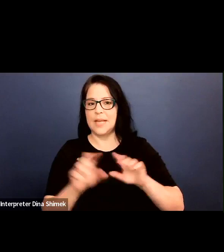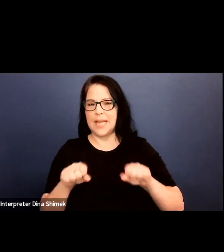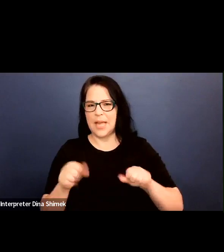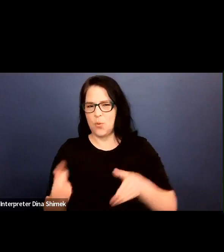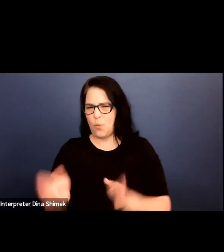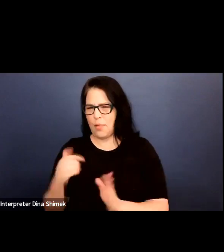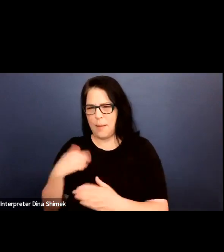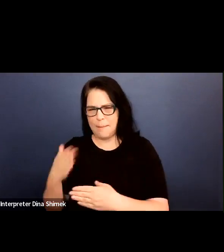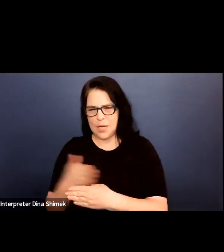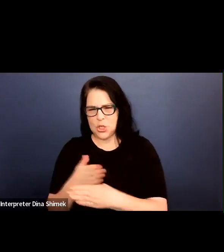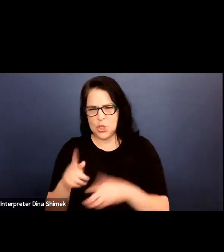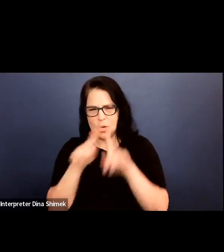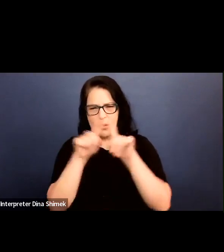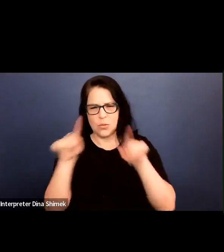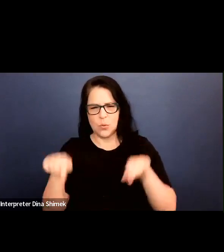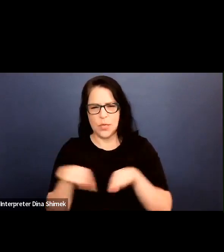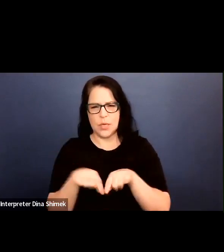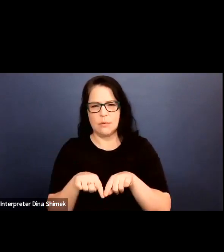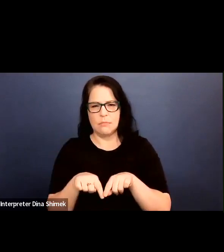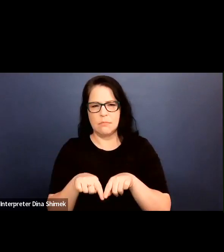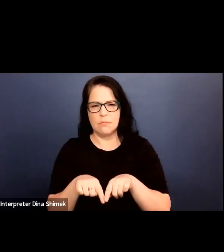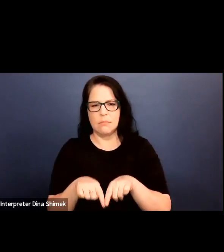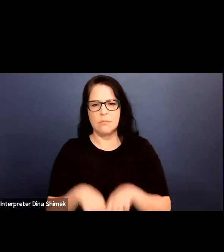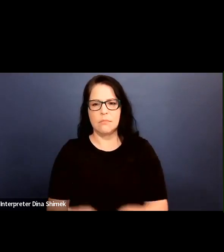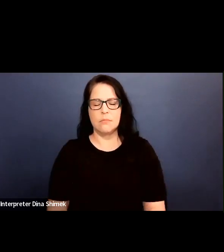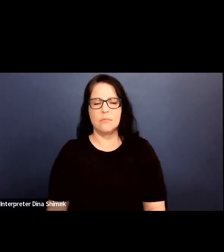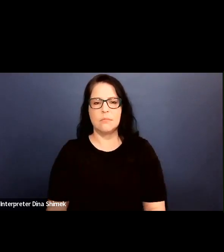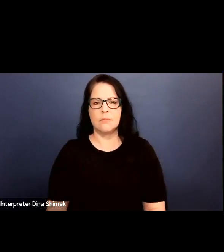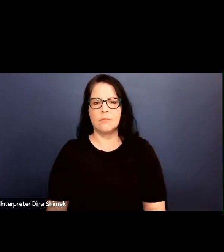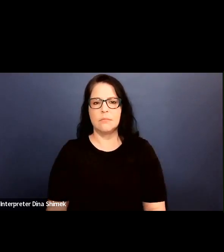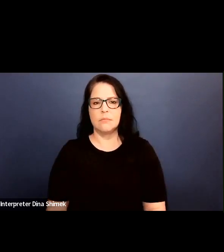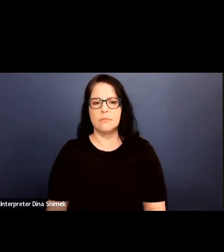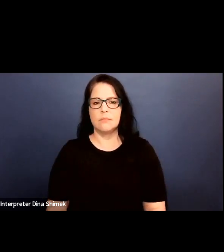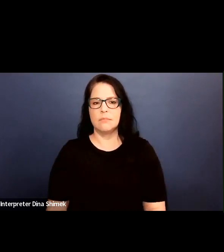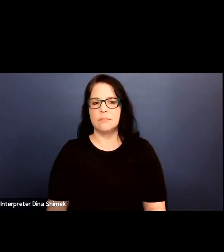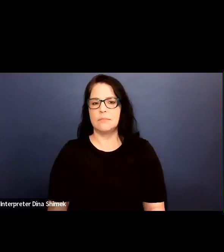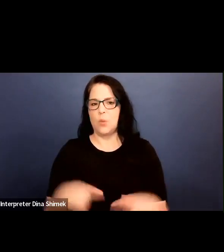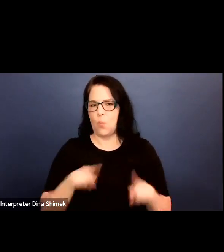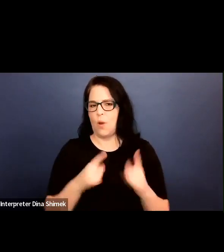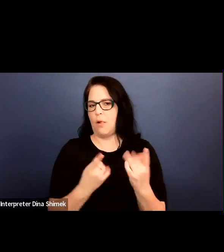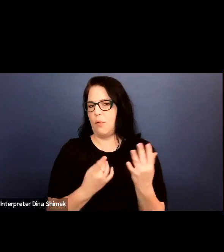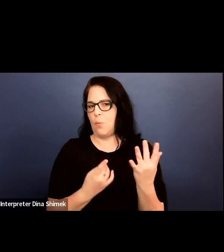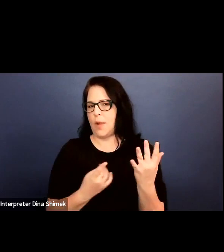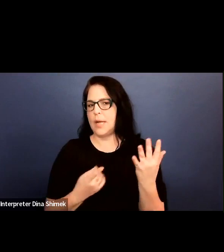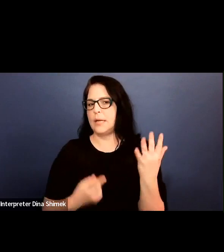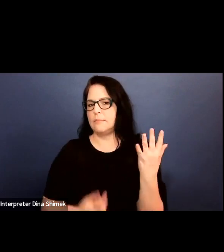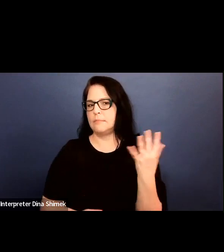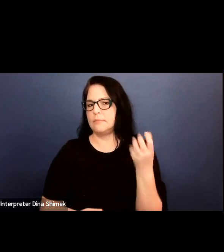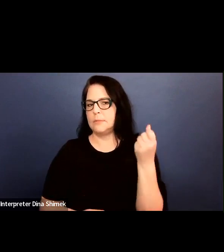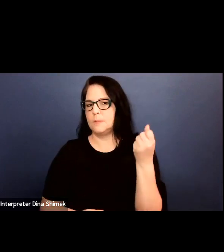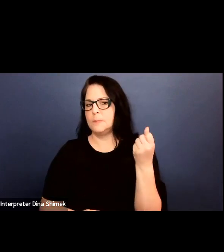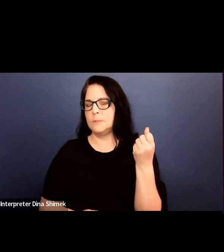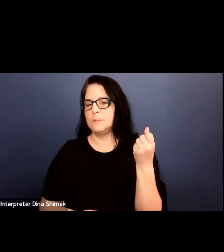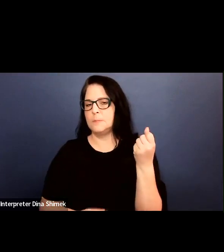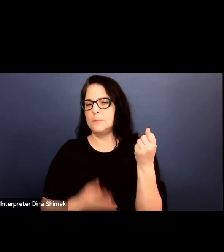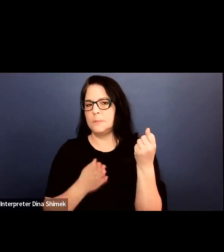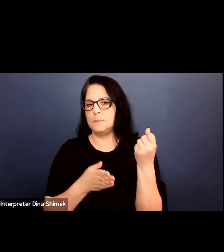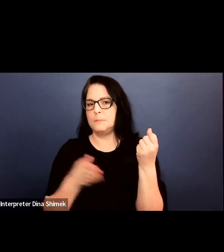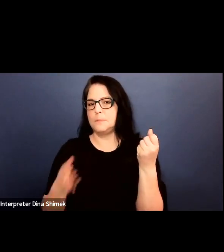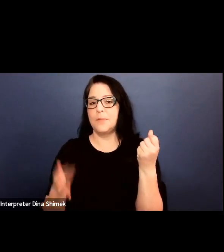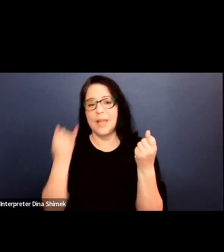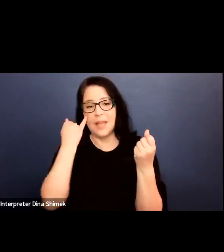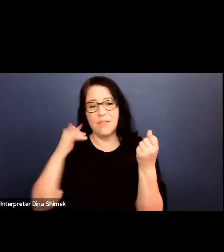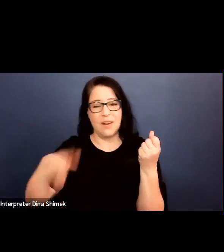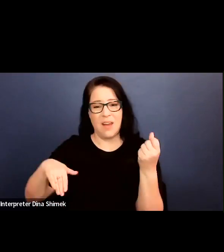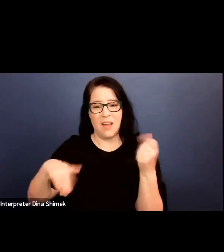my screen? And while we're working on that, let's go ahead. If you haven't